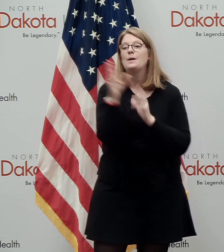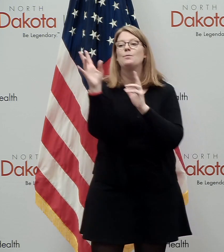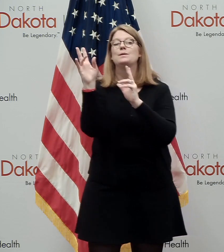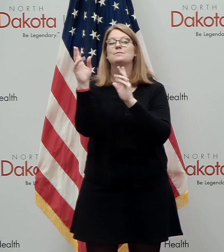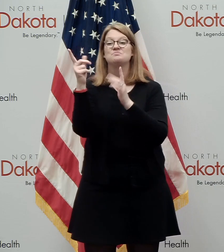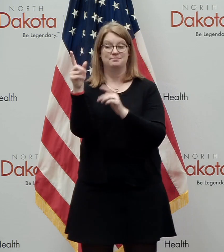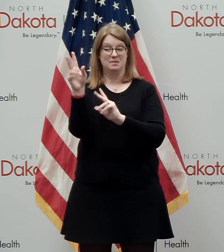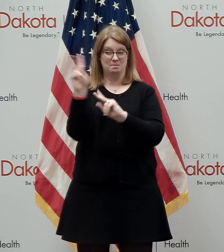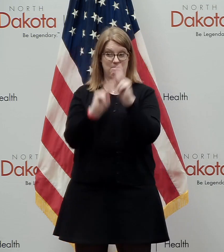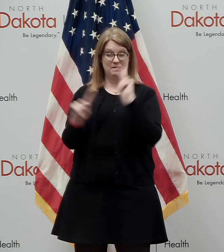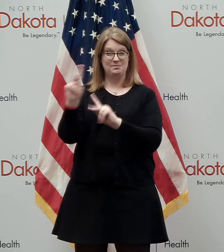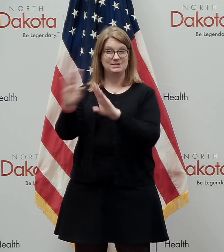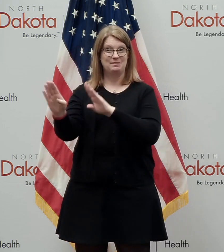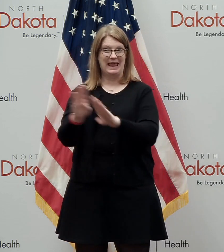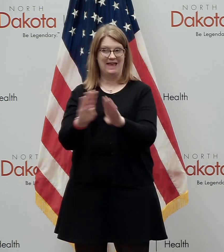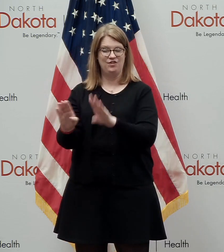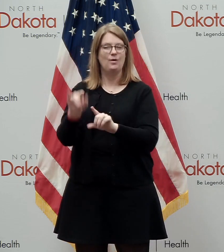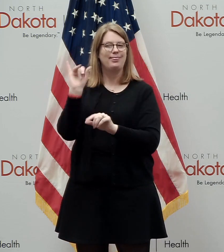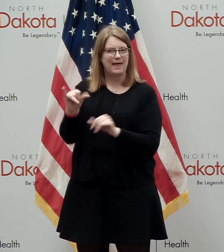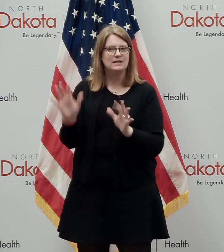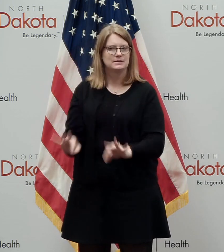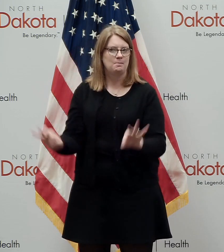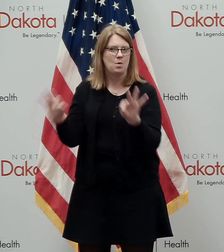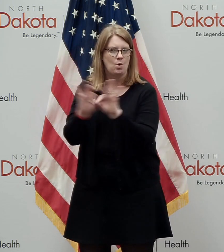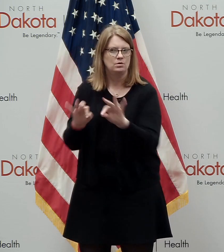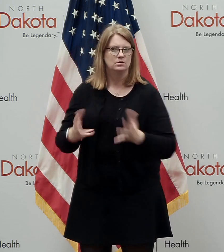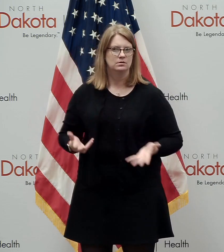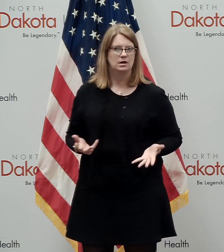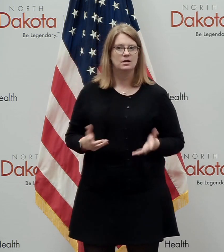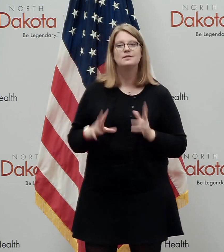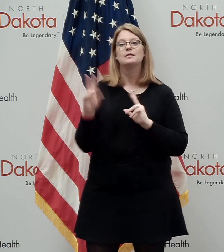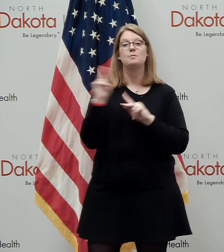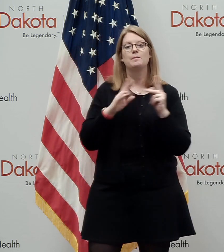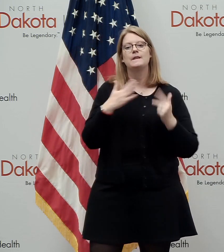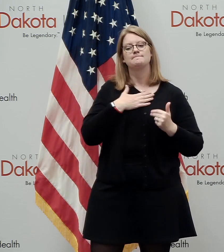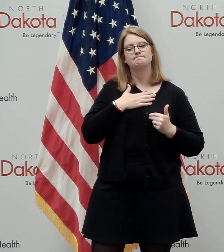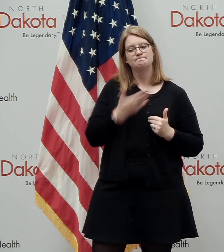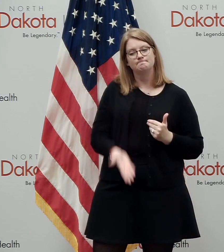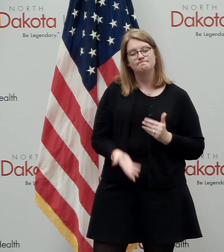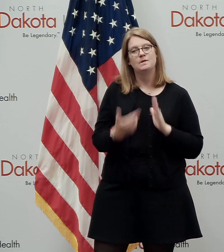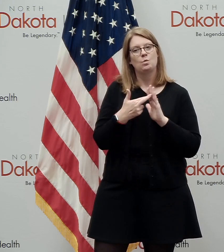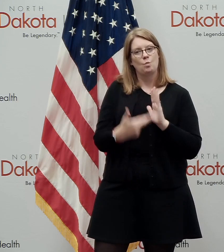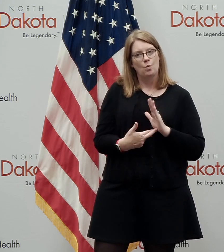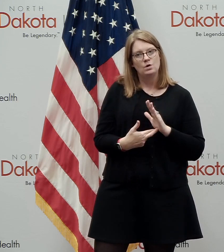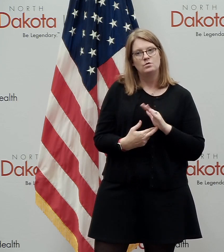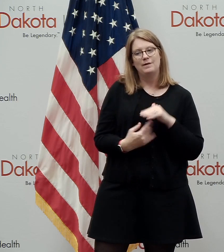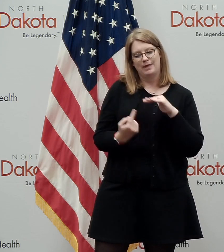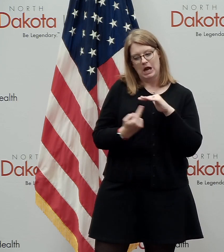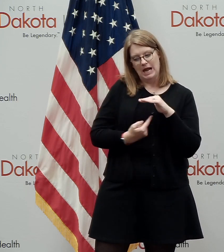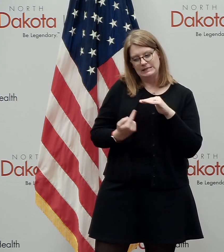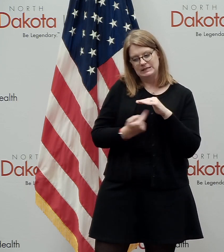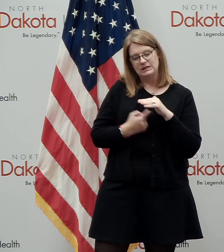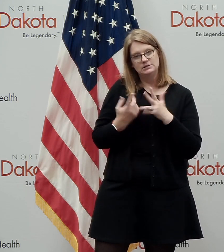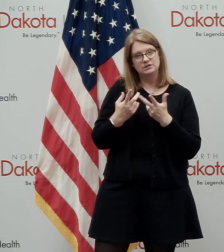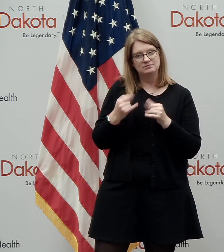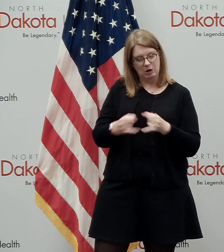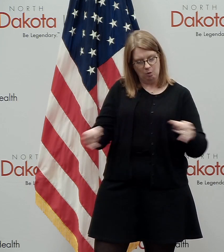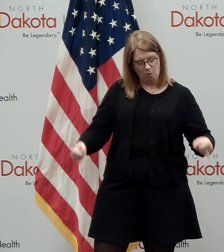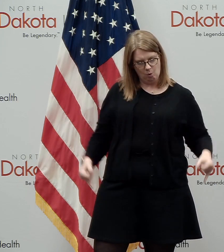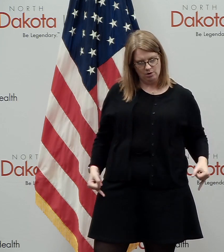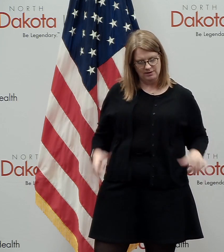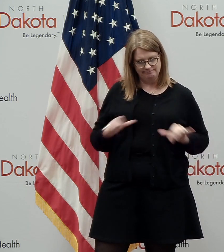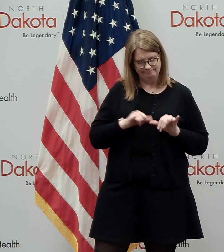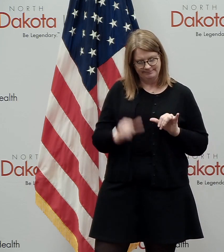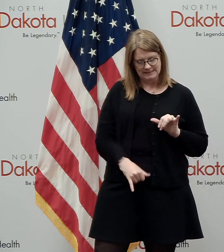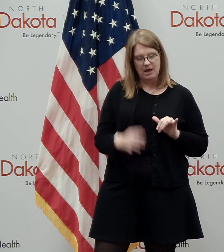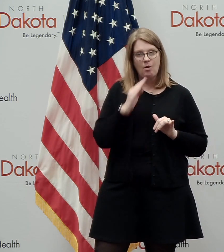again, those people that are doing the hard work of complying with their isolation quarantine orders